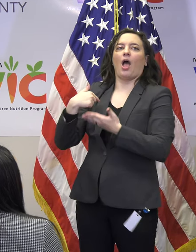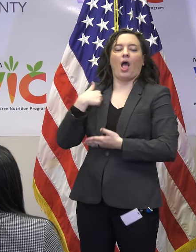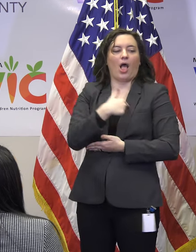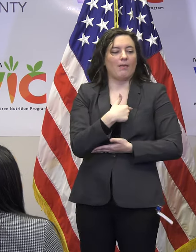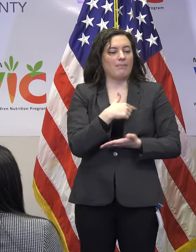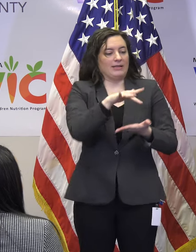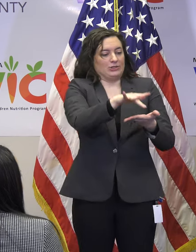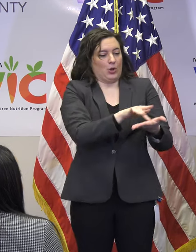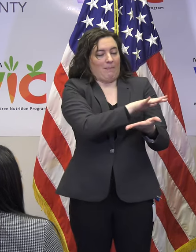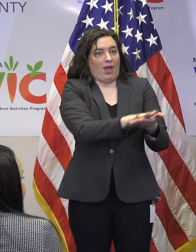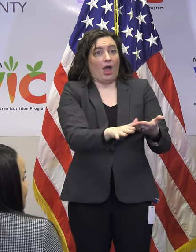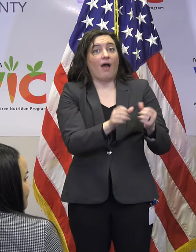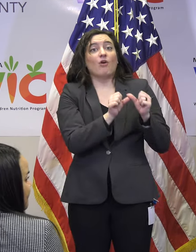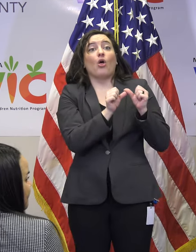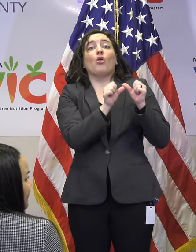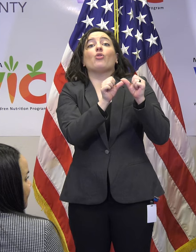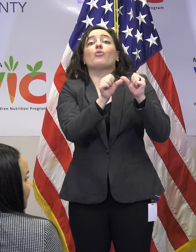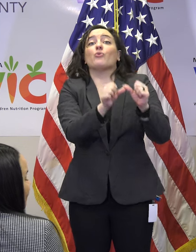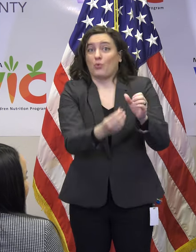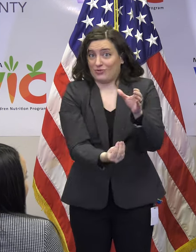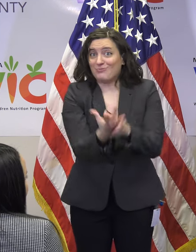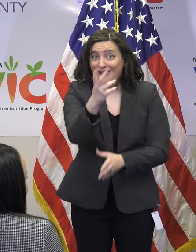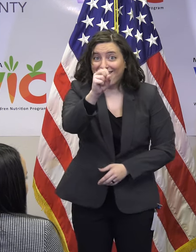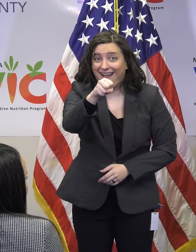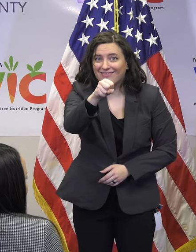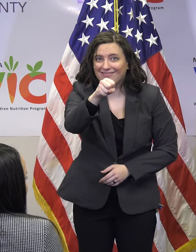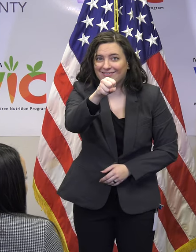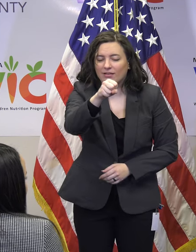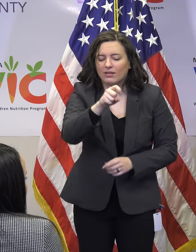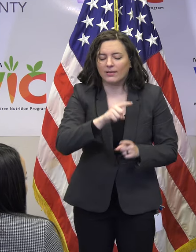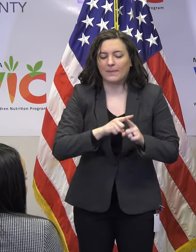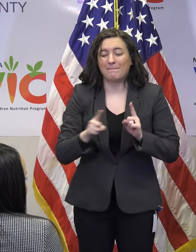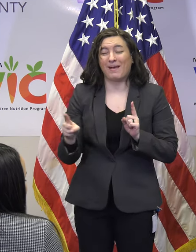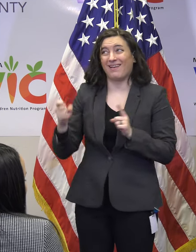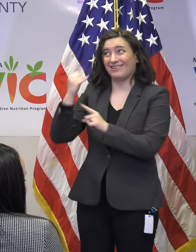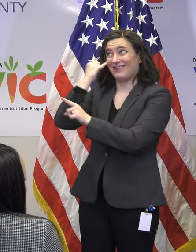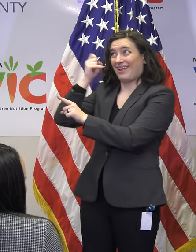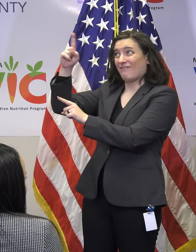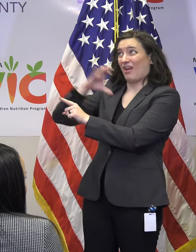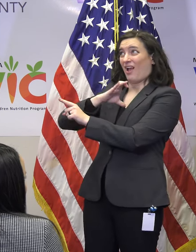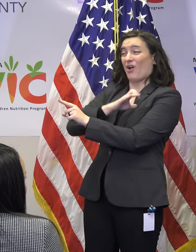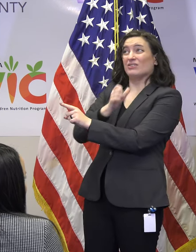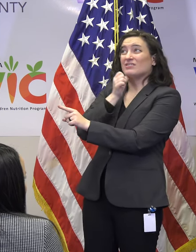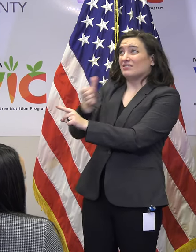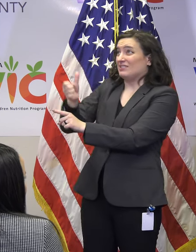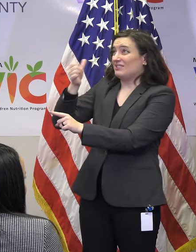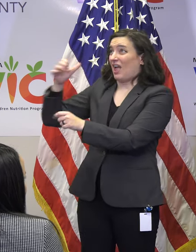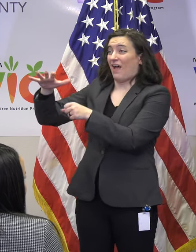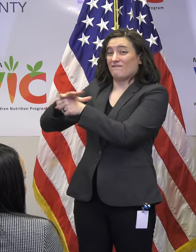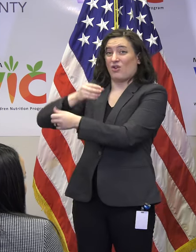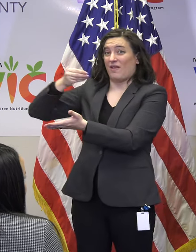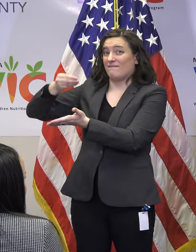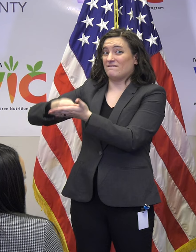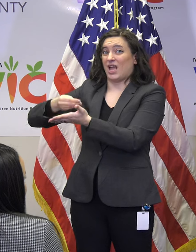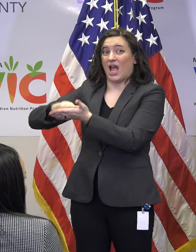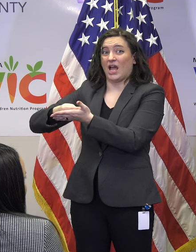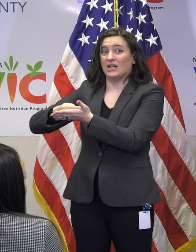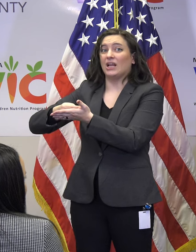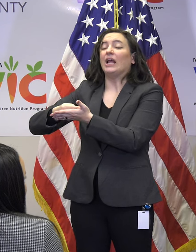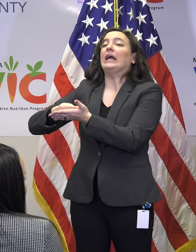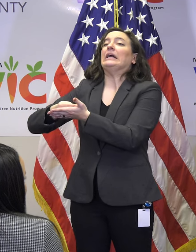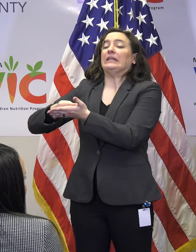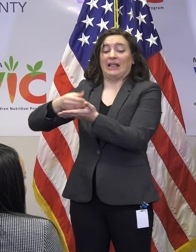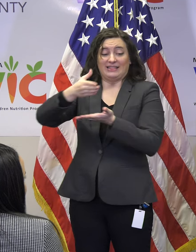through spring. But if Congress does not act to fully fund WIC, the Center on Budget and Policy